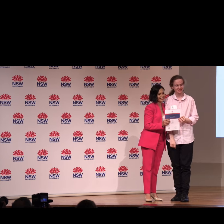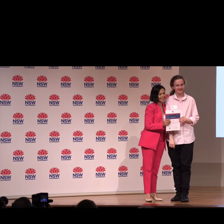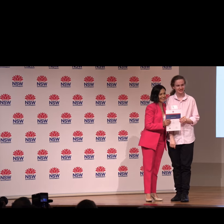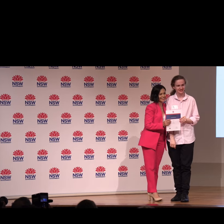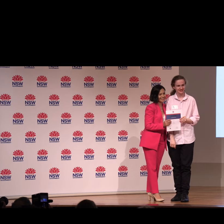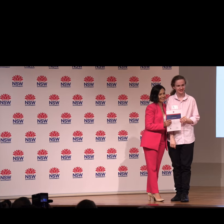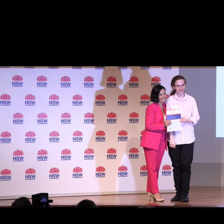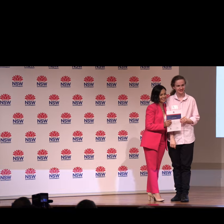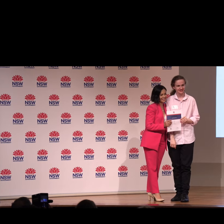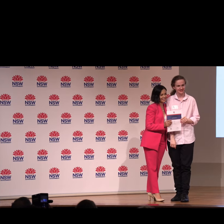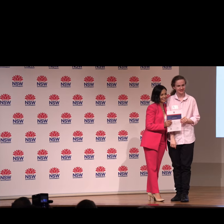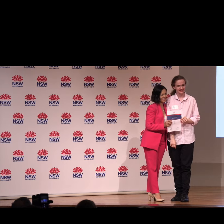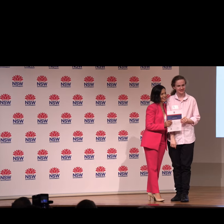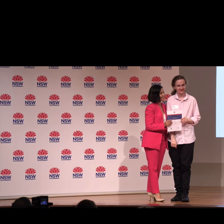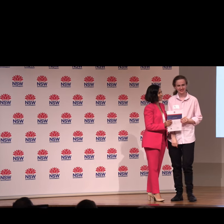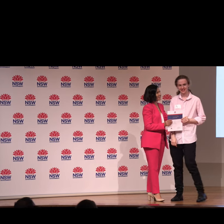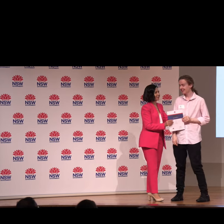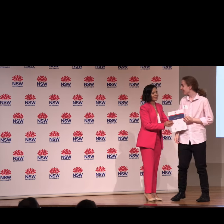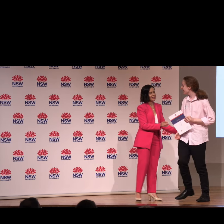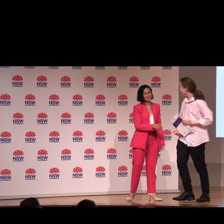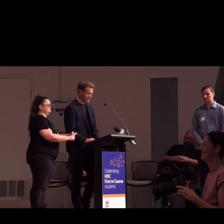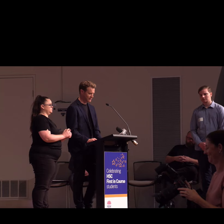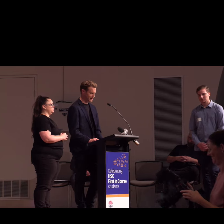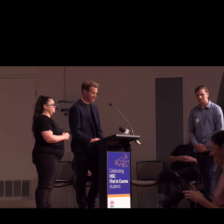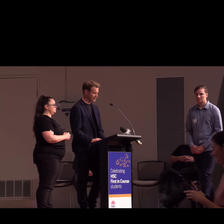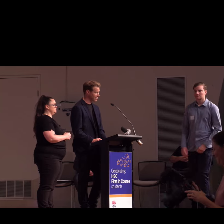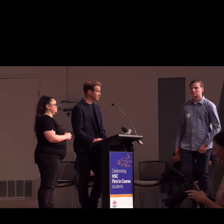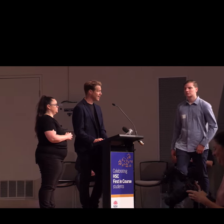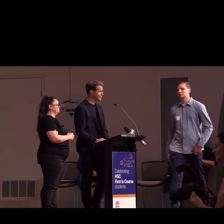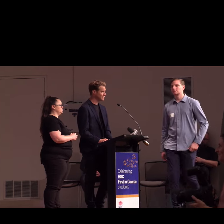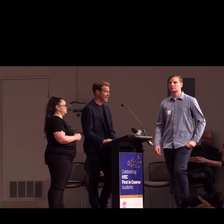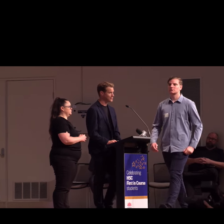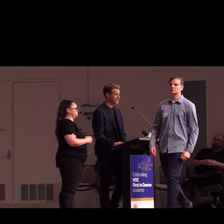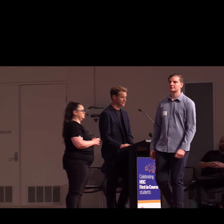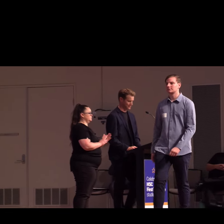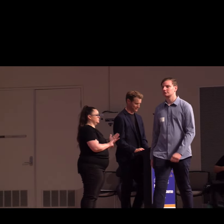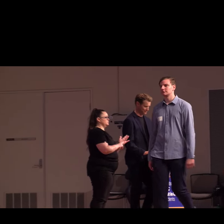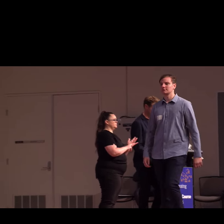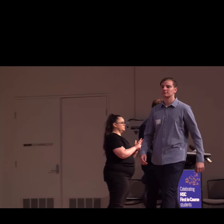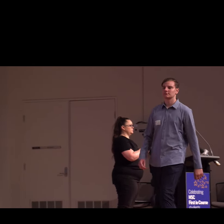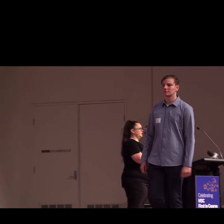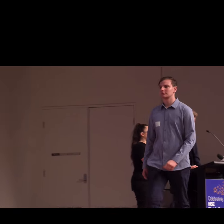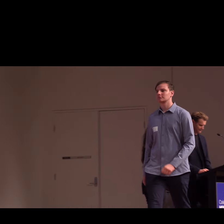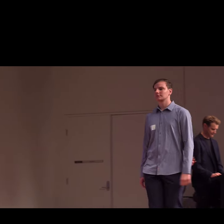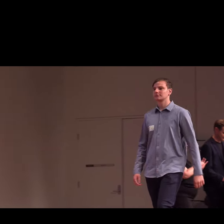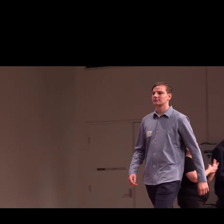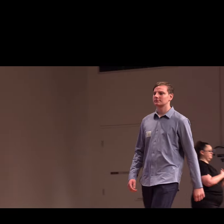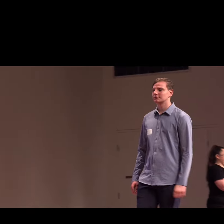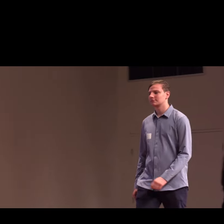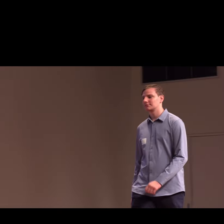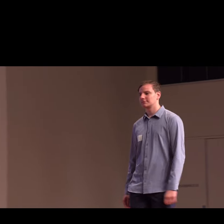In Polish Continuers, Nikodem Siolek, Secondary College of Languages, Ashfield.